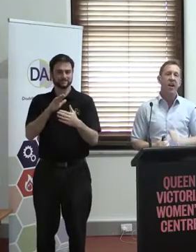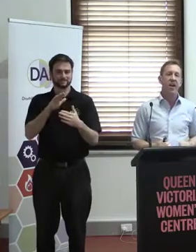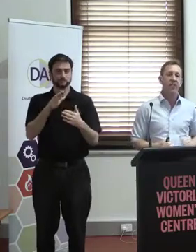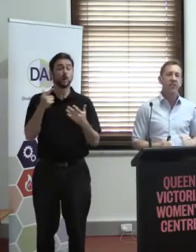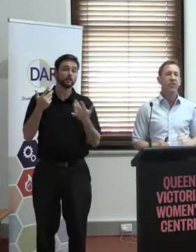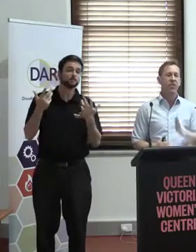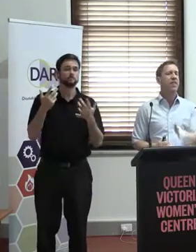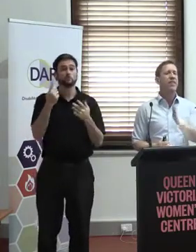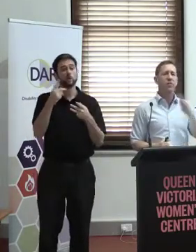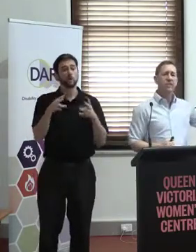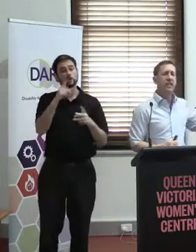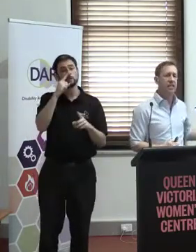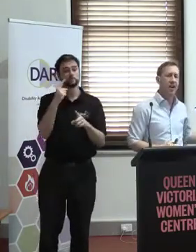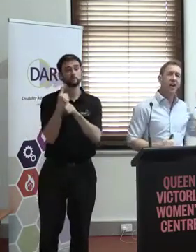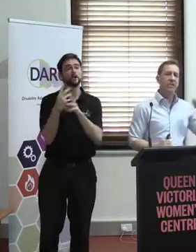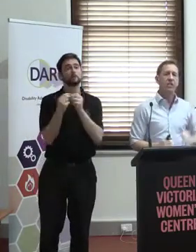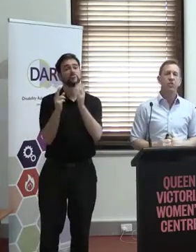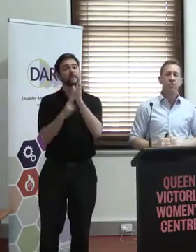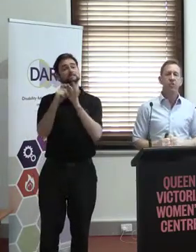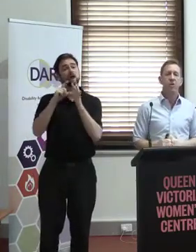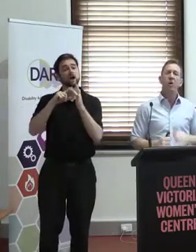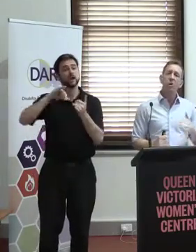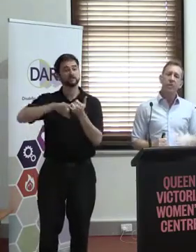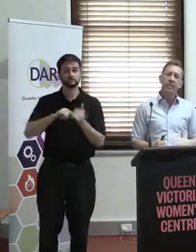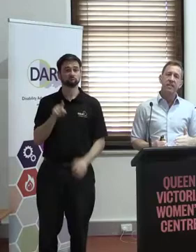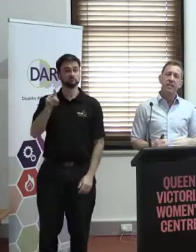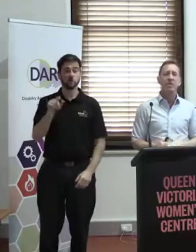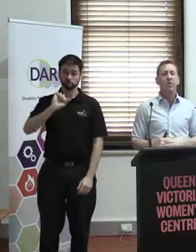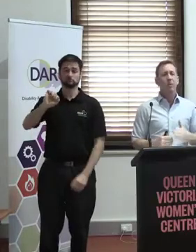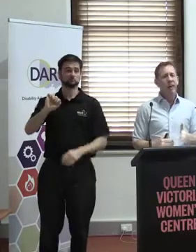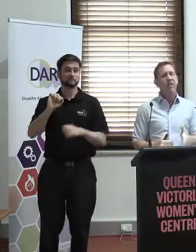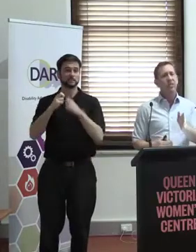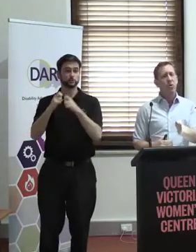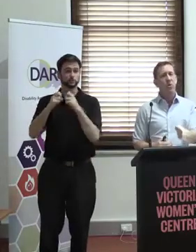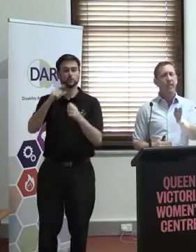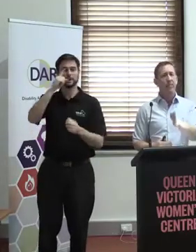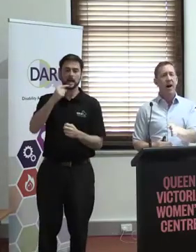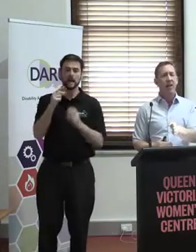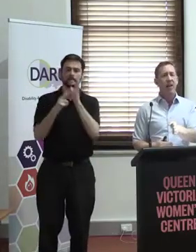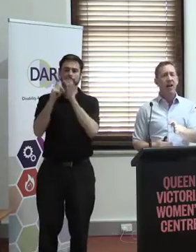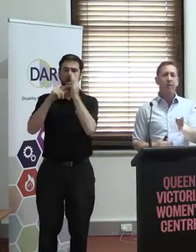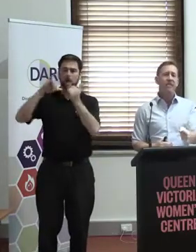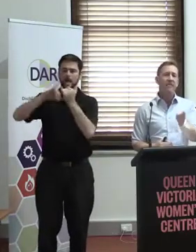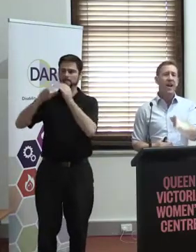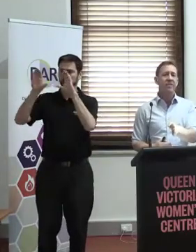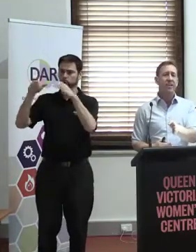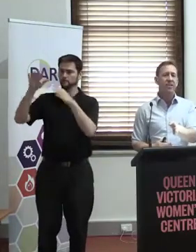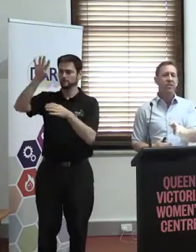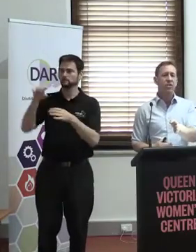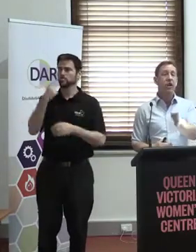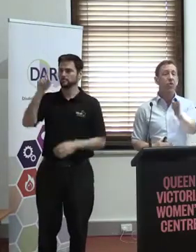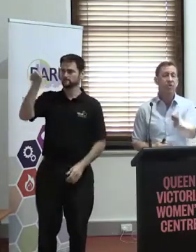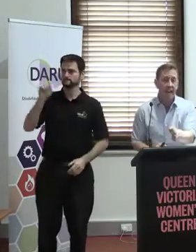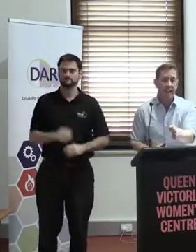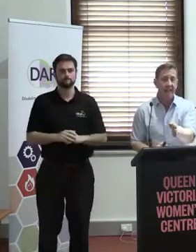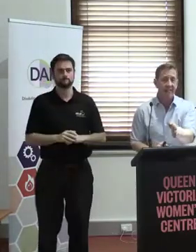the NDIS, so therefore it's an NDIS issue, or is it, well, we're actually talking about a person's